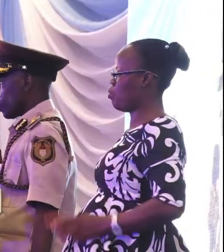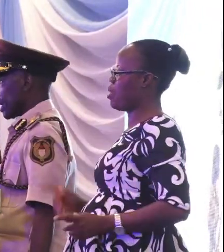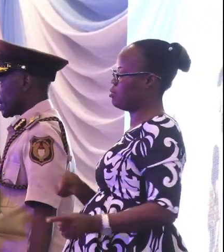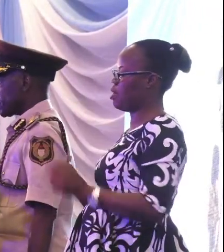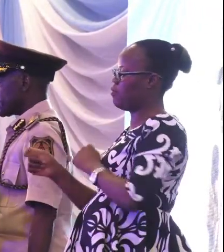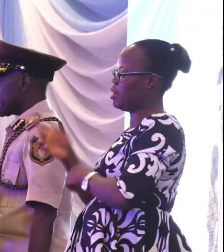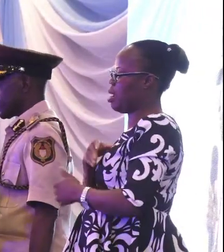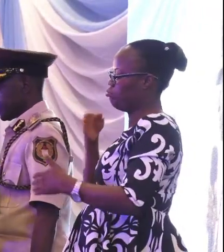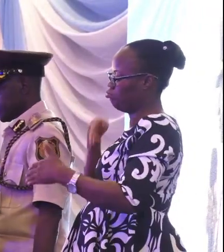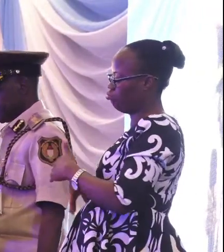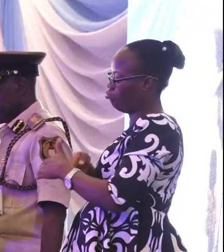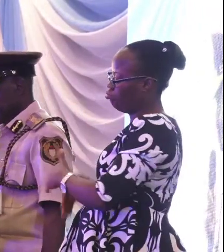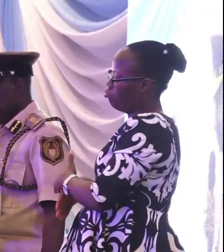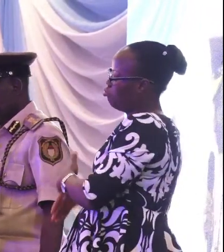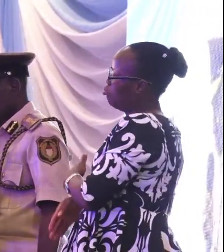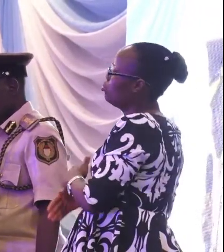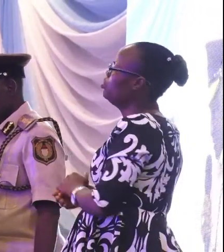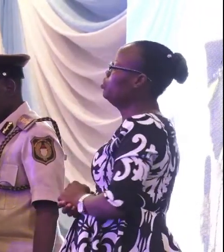smuggling of migrants.